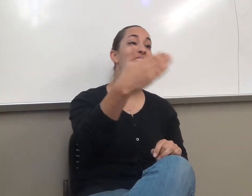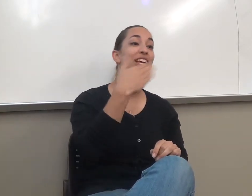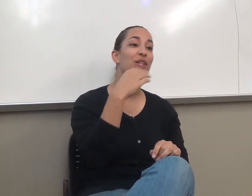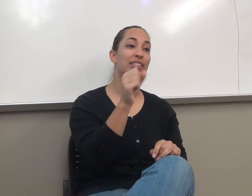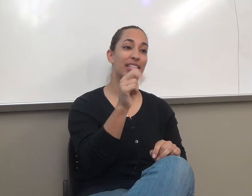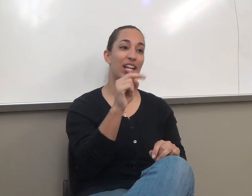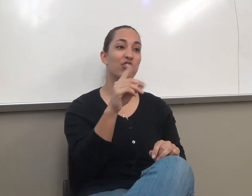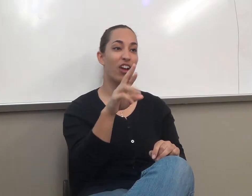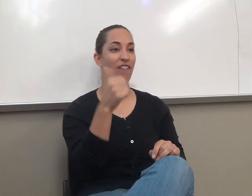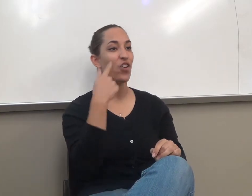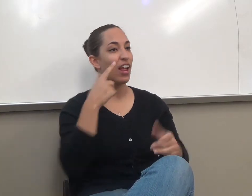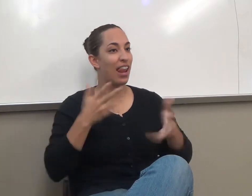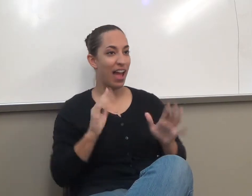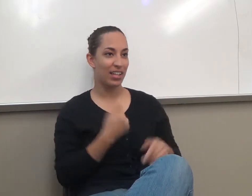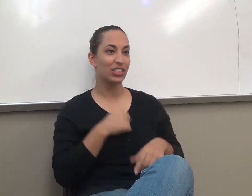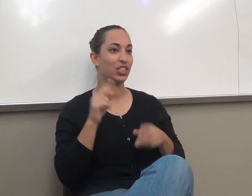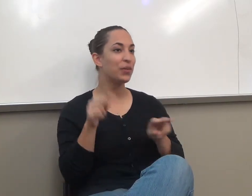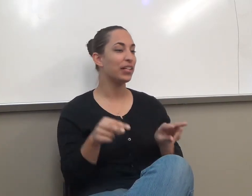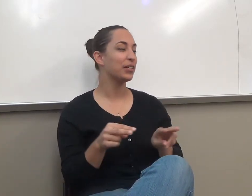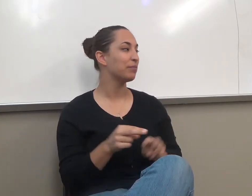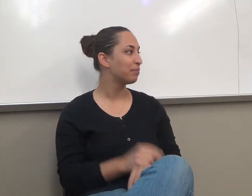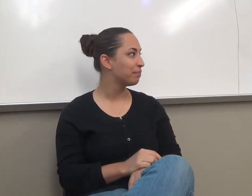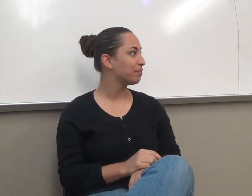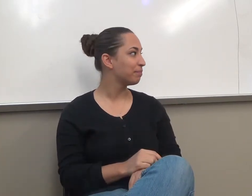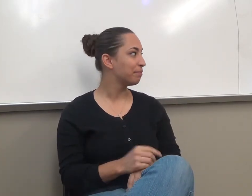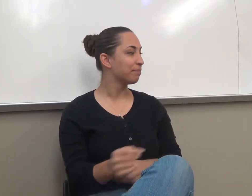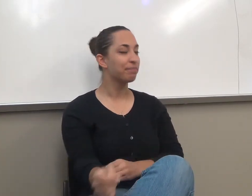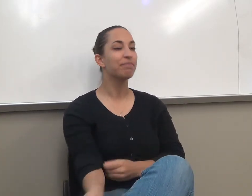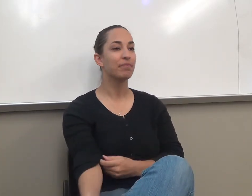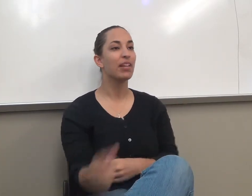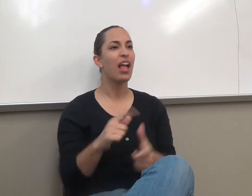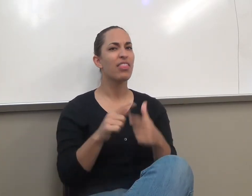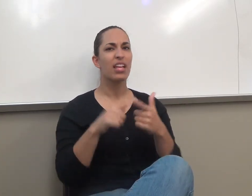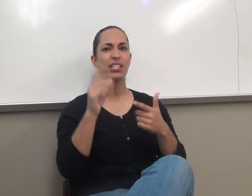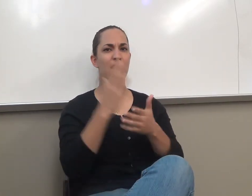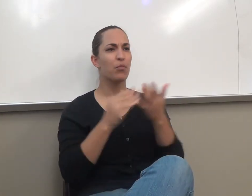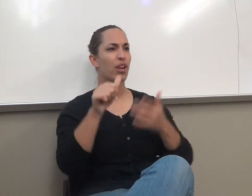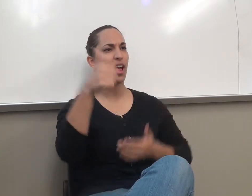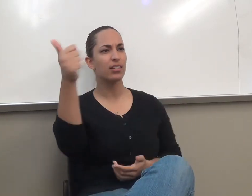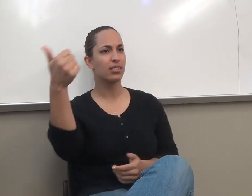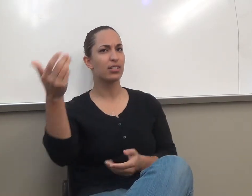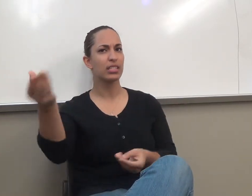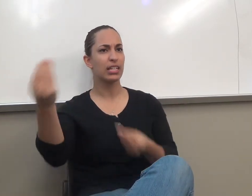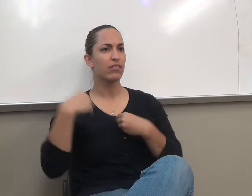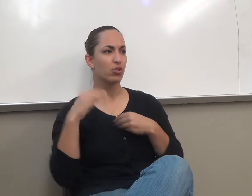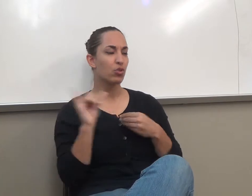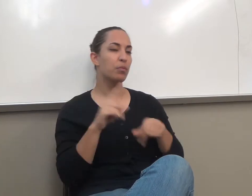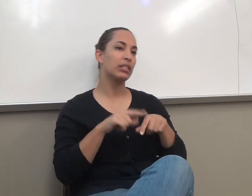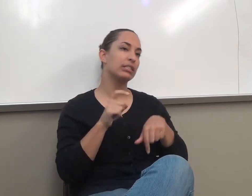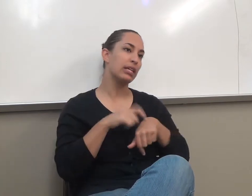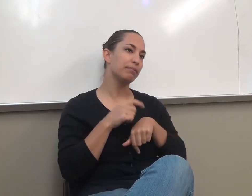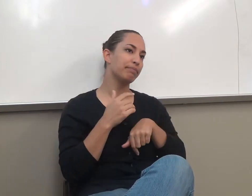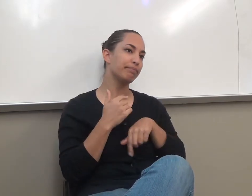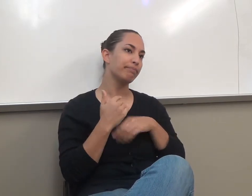paper as an example. And then You're Joanna welcome. sent one in too, but we'll because we don't have time